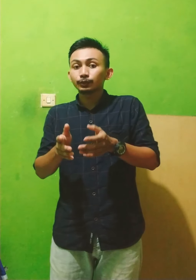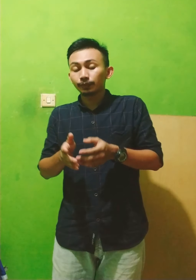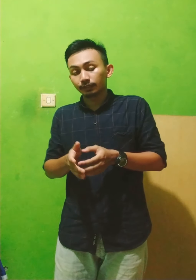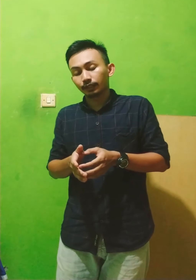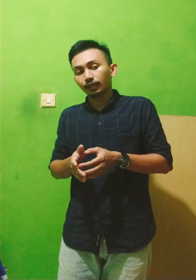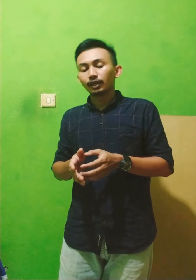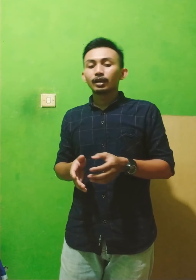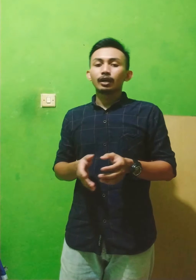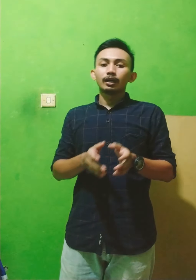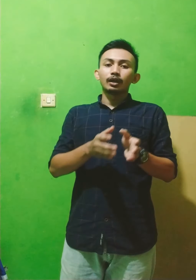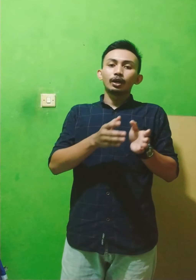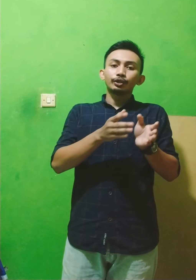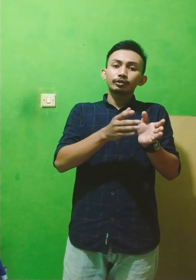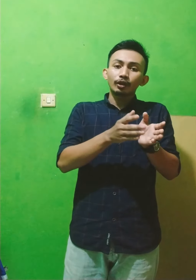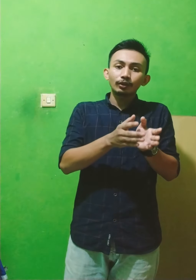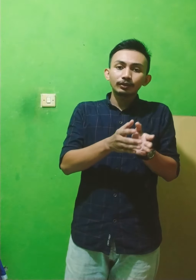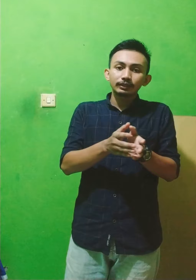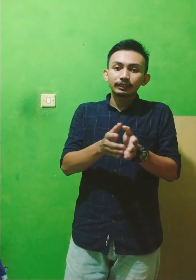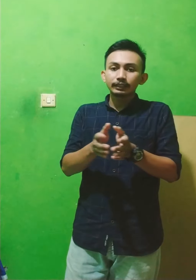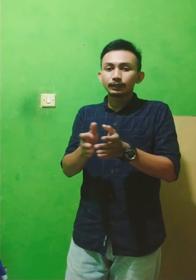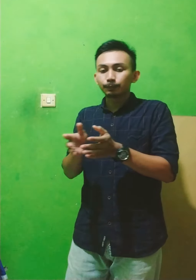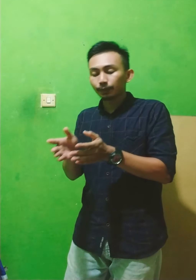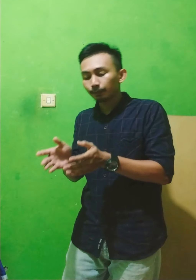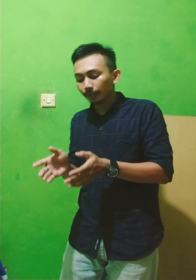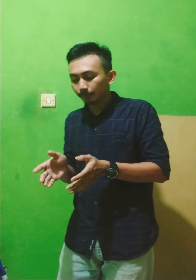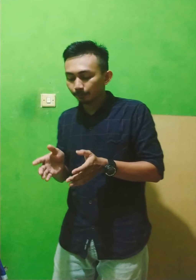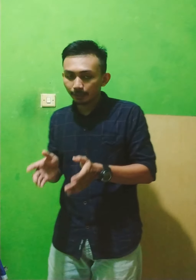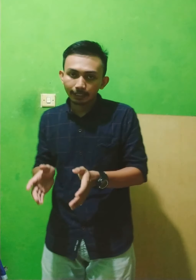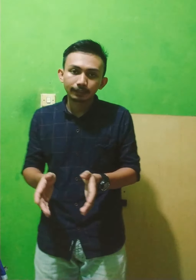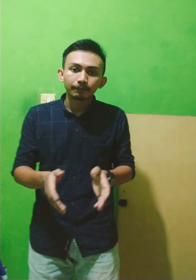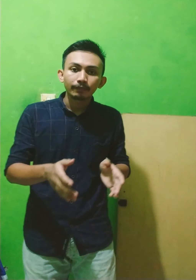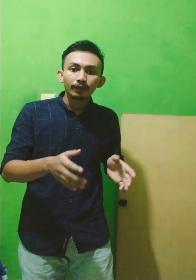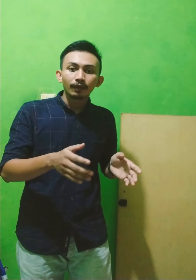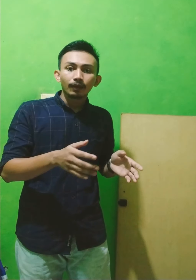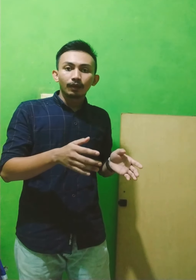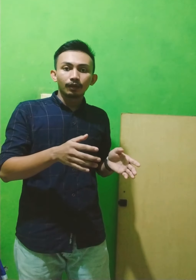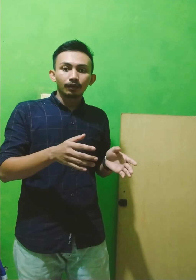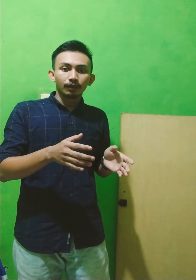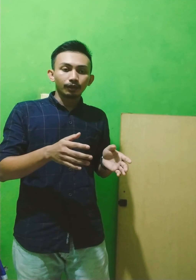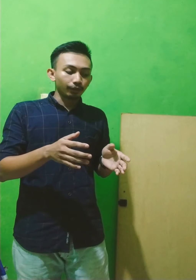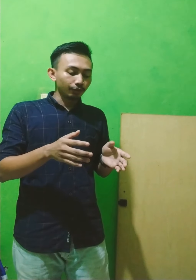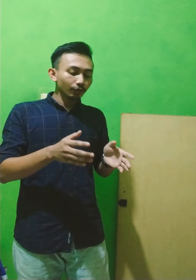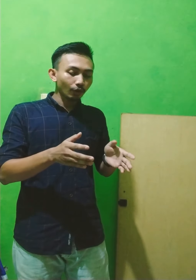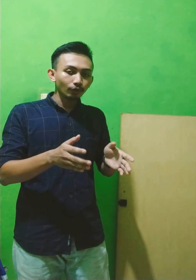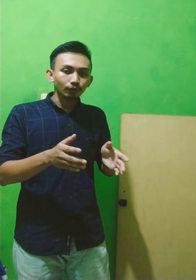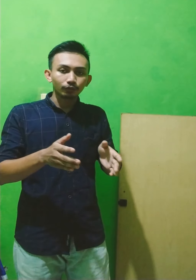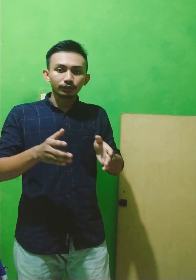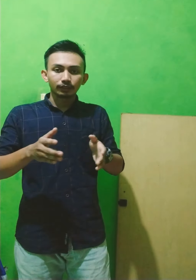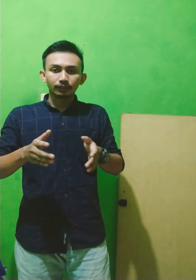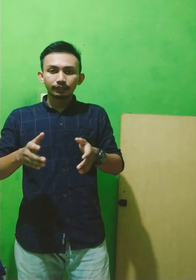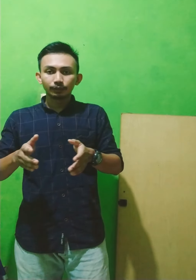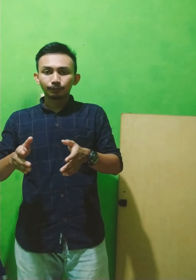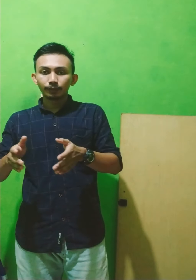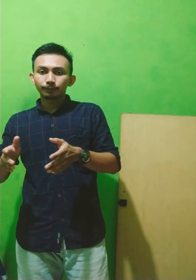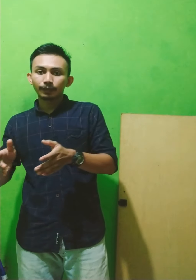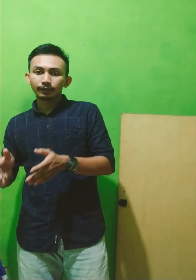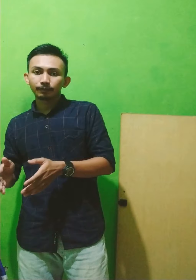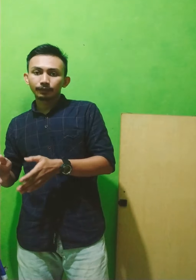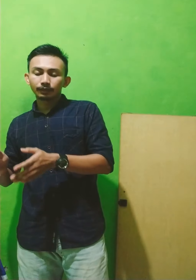speech. Your conclusion is the perfect place. Your conclusion